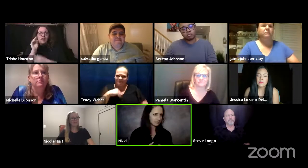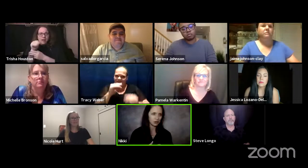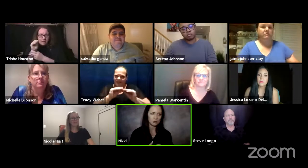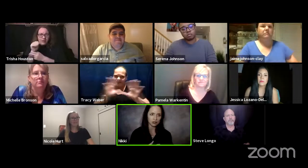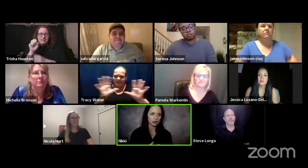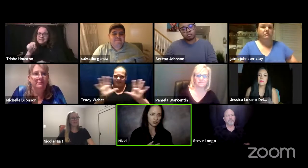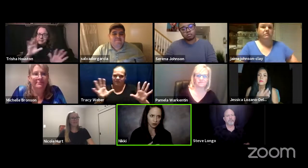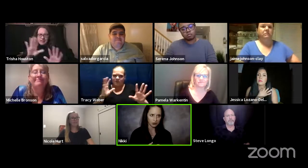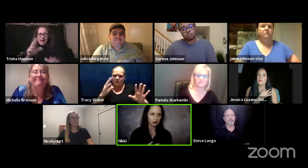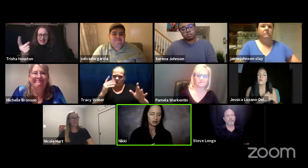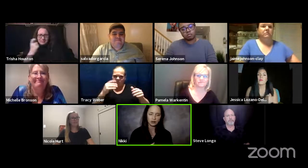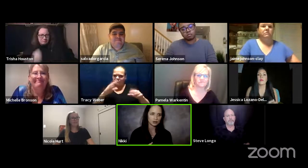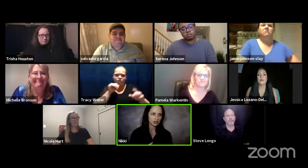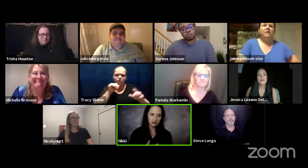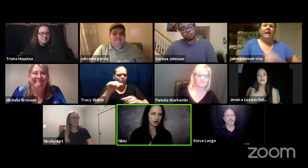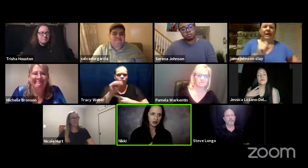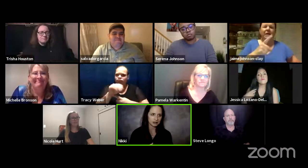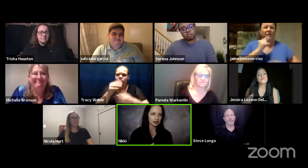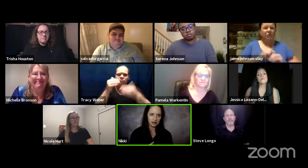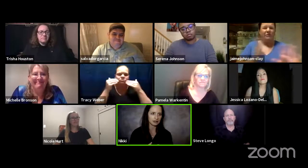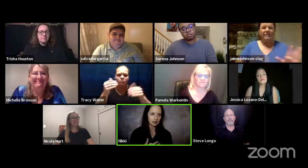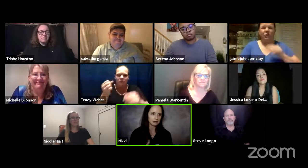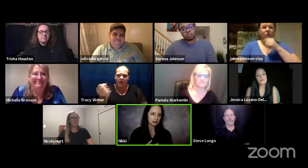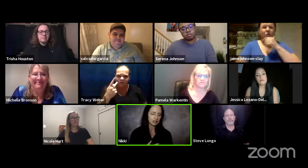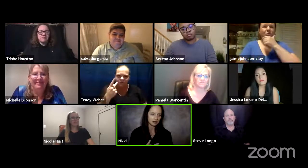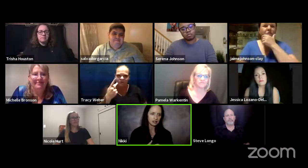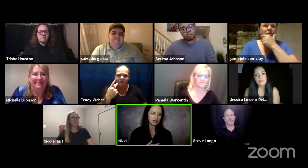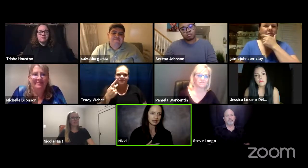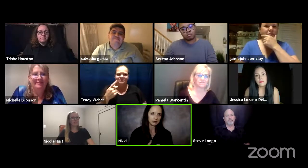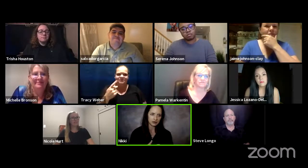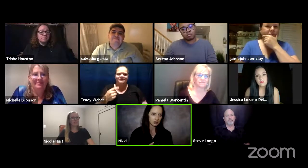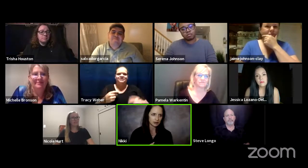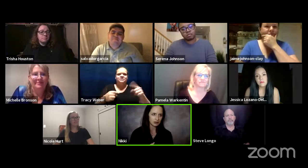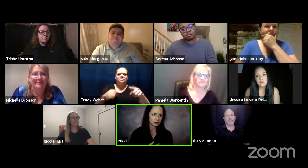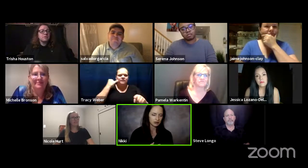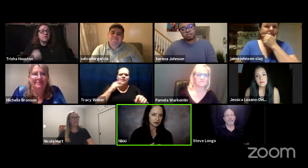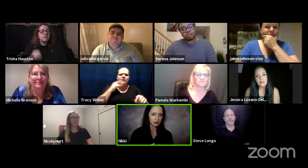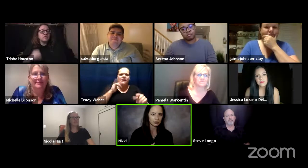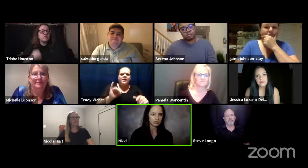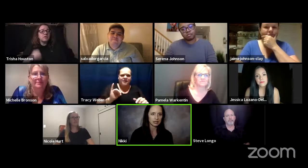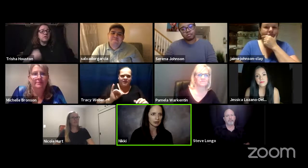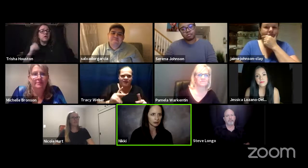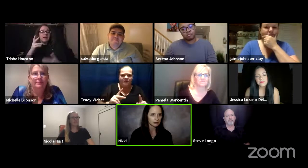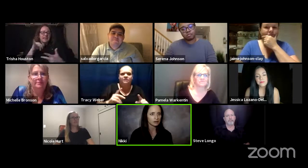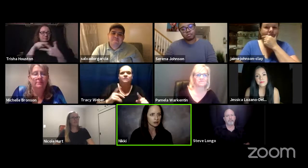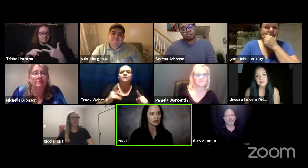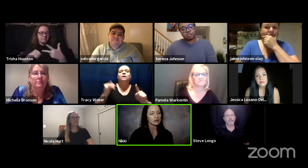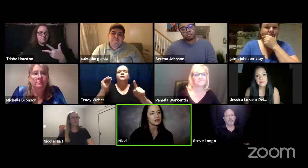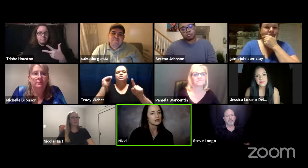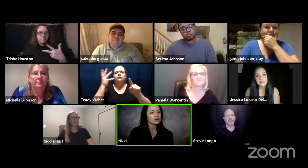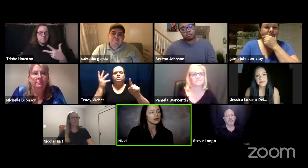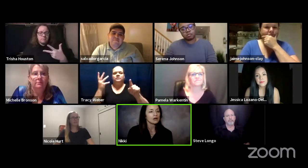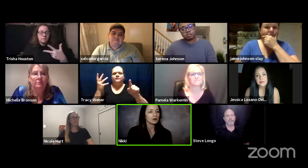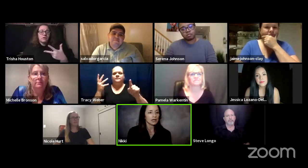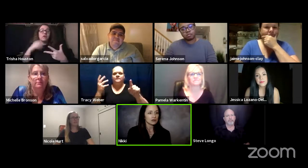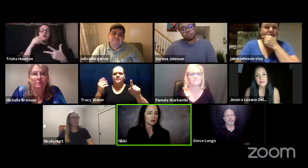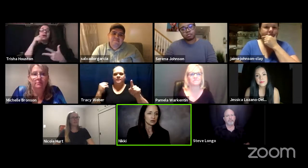you want to know. Don't just nod in agreement, even though you don't know what we're talking about. Okay, so those are our